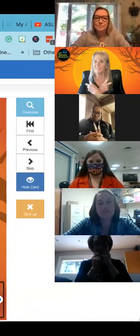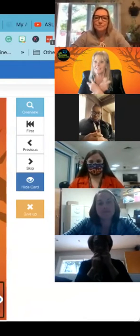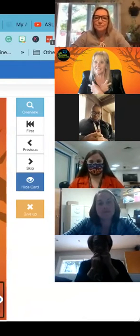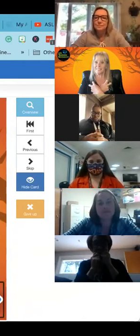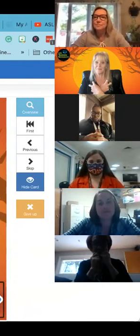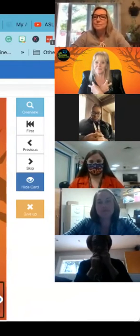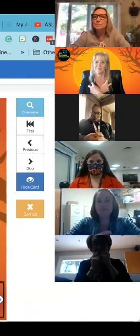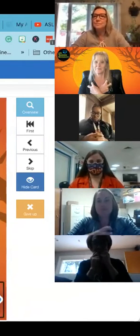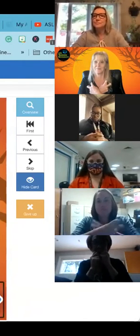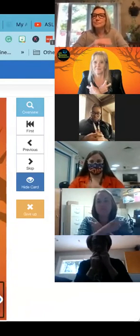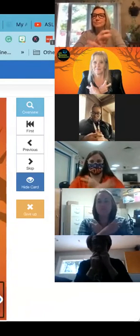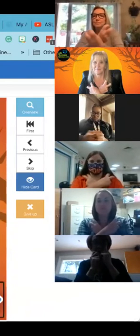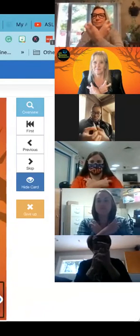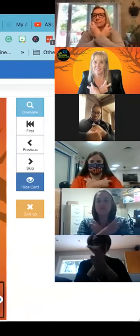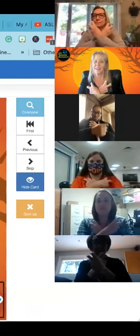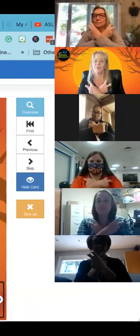Skeleton.